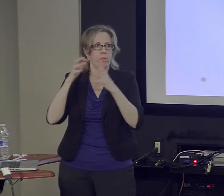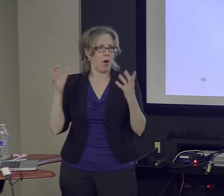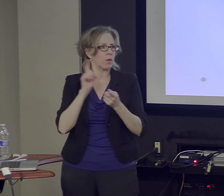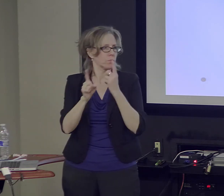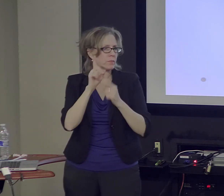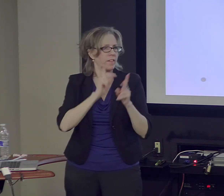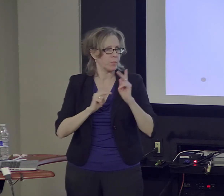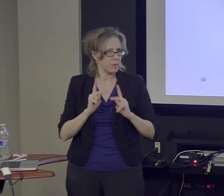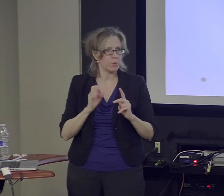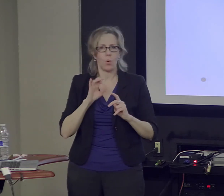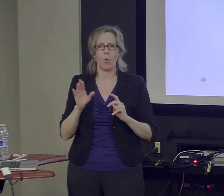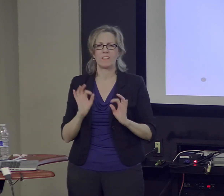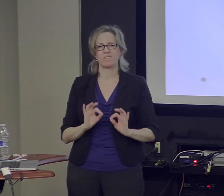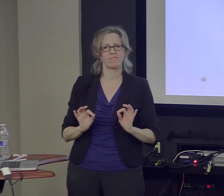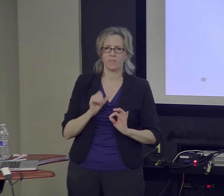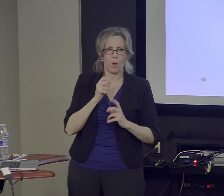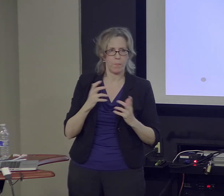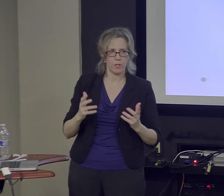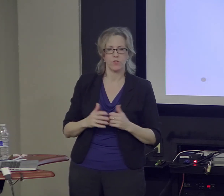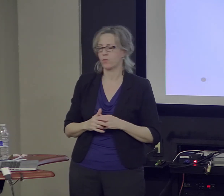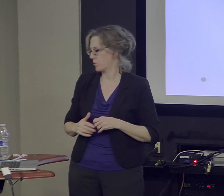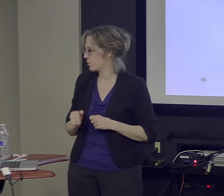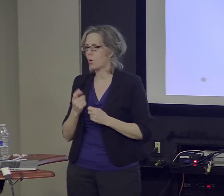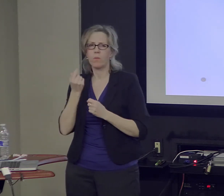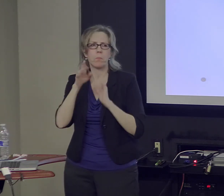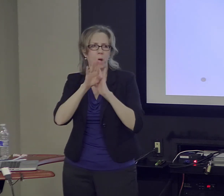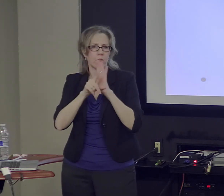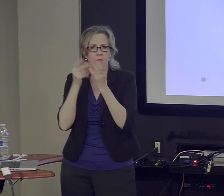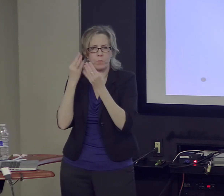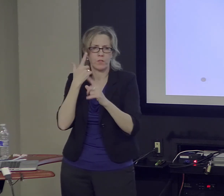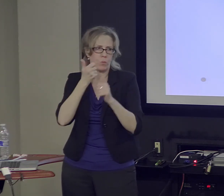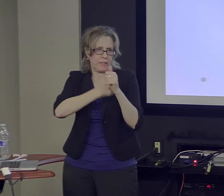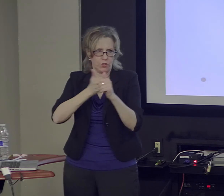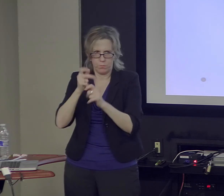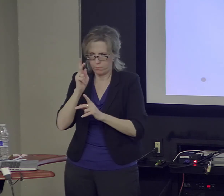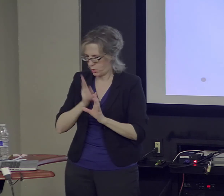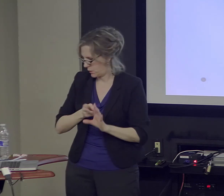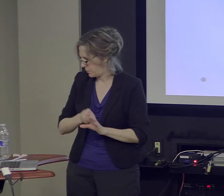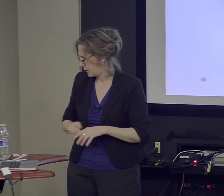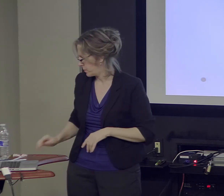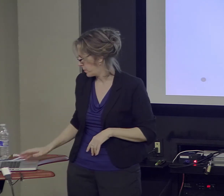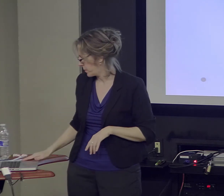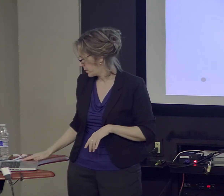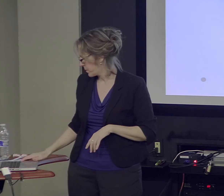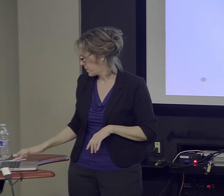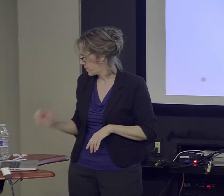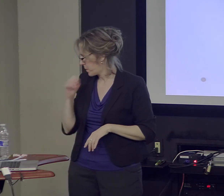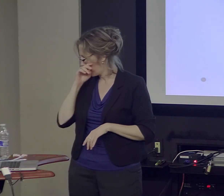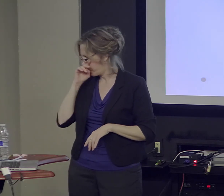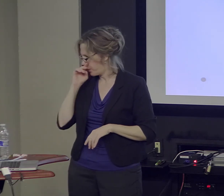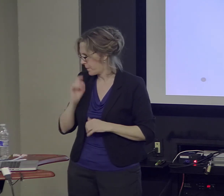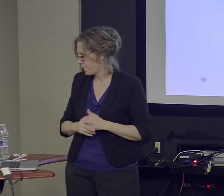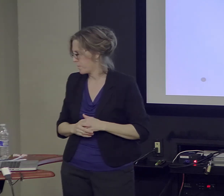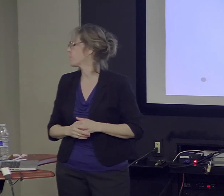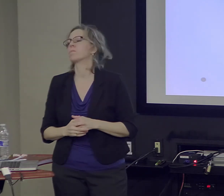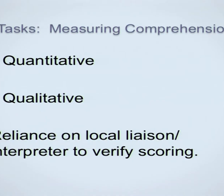have met a variety of deaf people from across the globe or not. And that's the type of demographic information I collected.